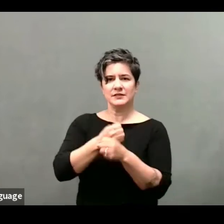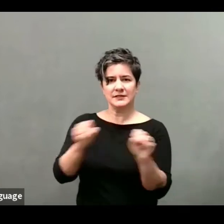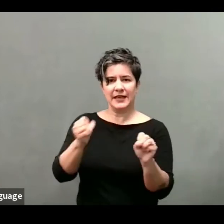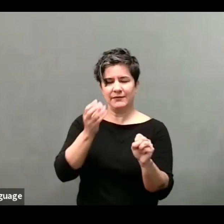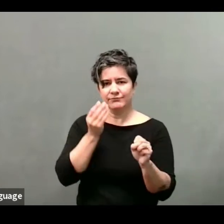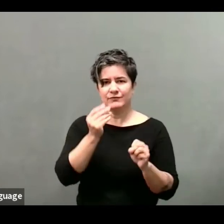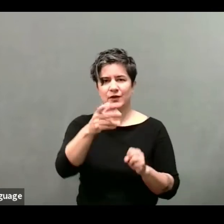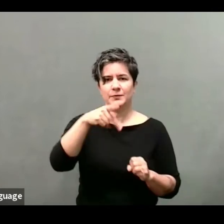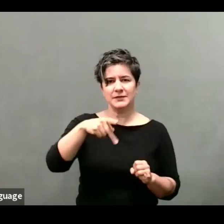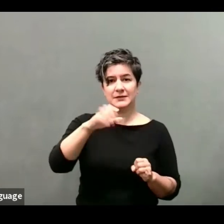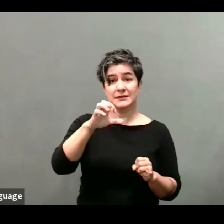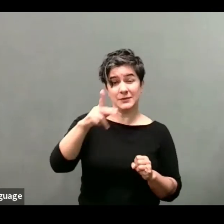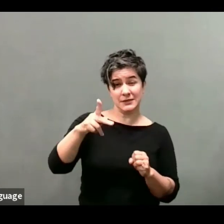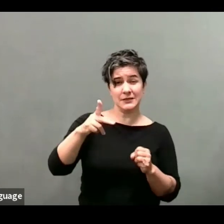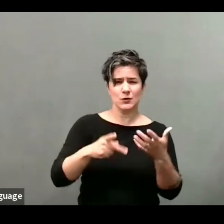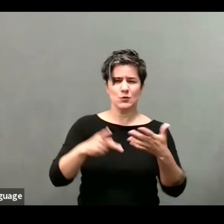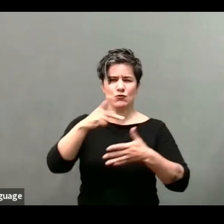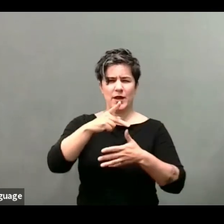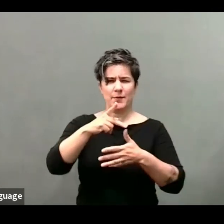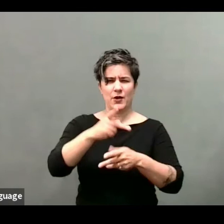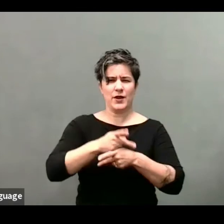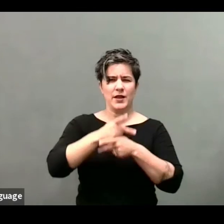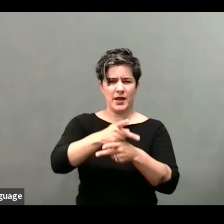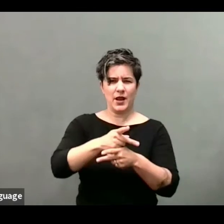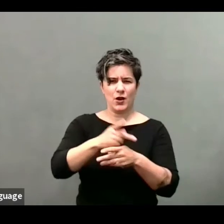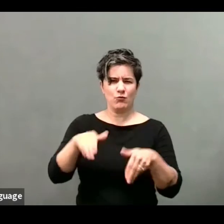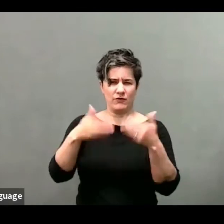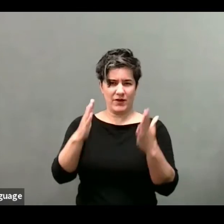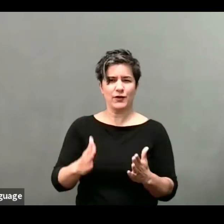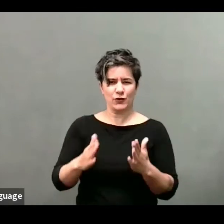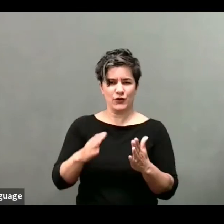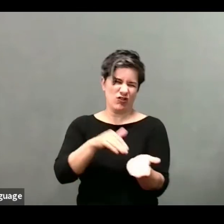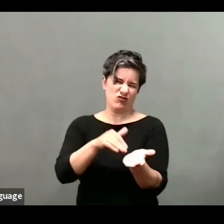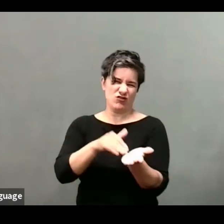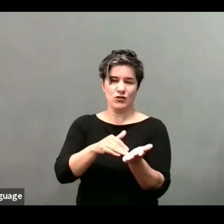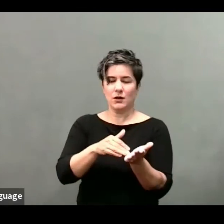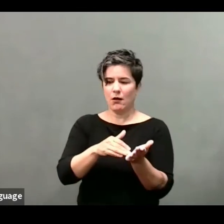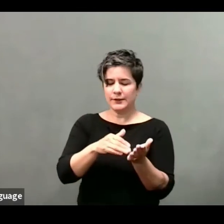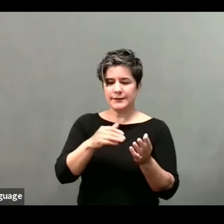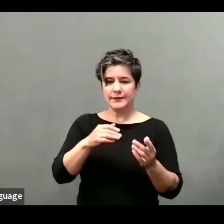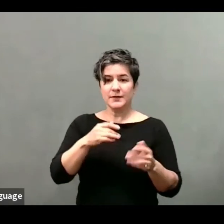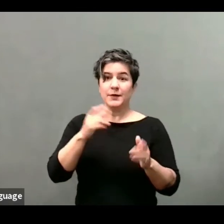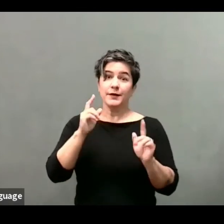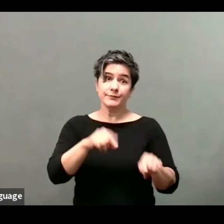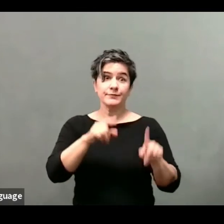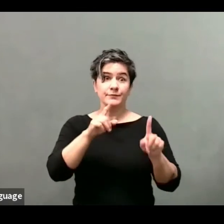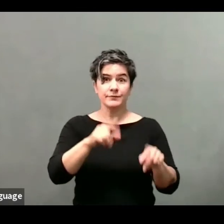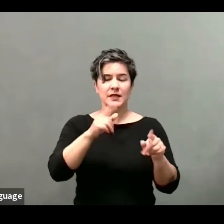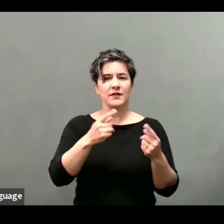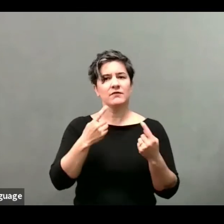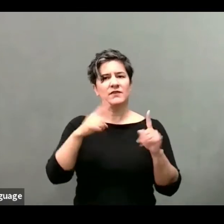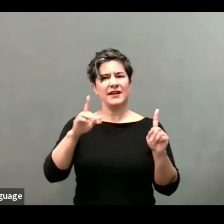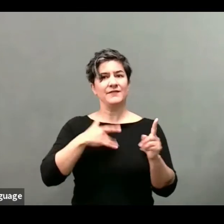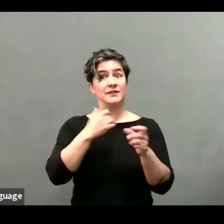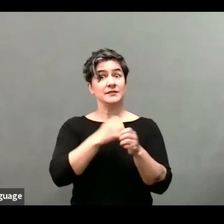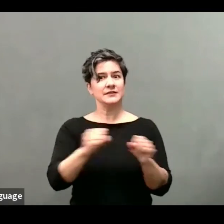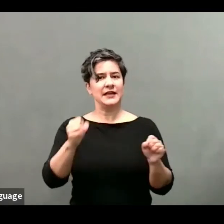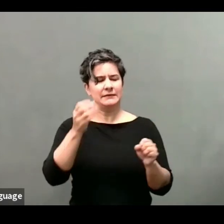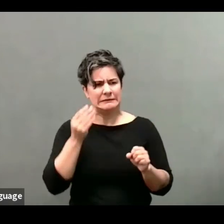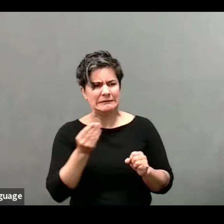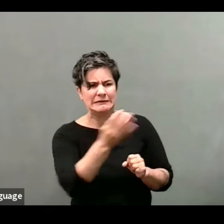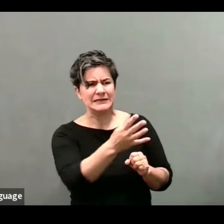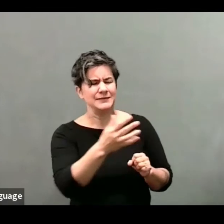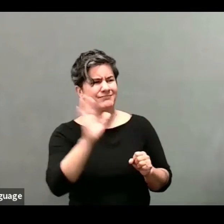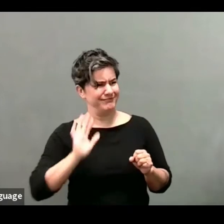provider or a clinic that they have been seen at before that they experienced an assault and may access medical services that